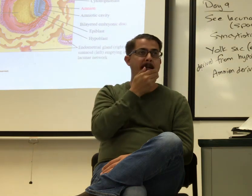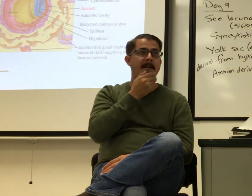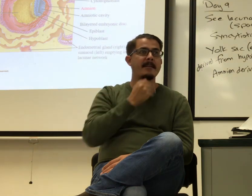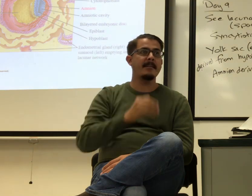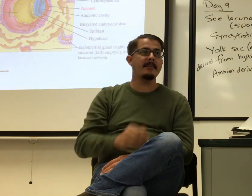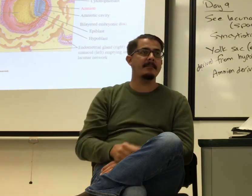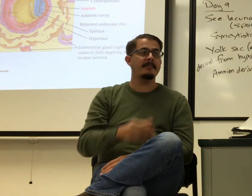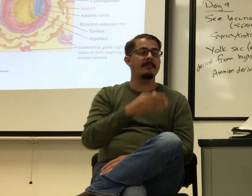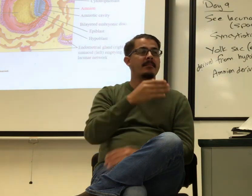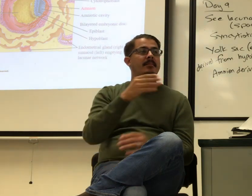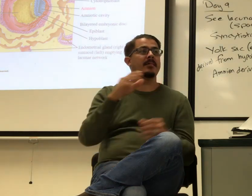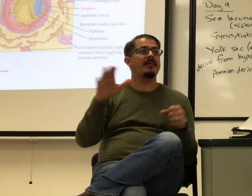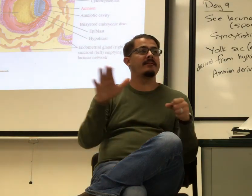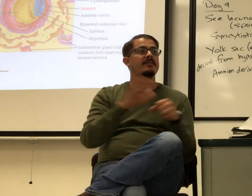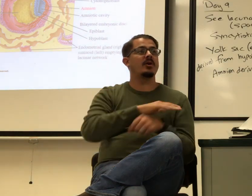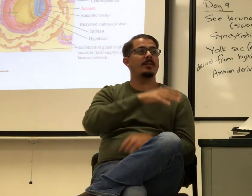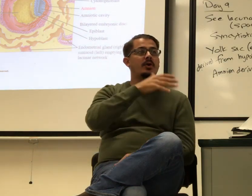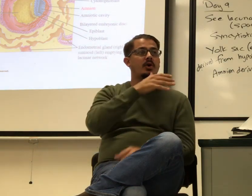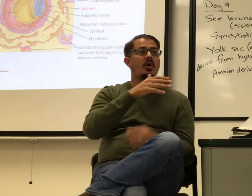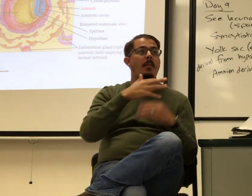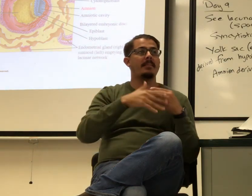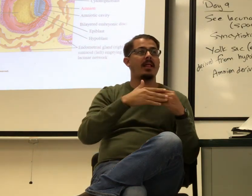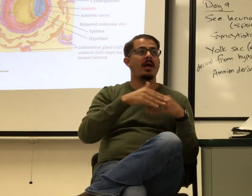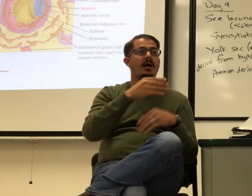and glycogen